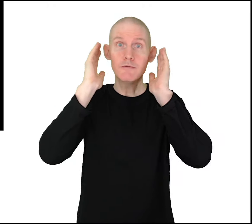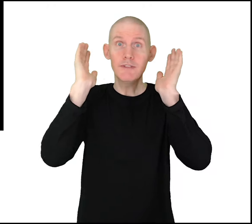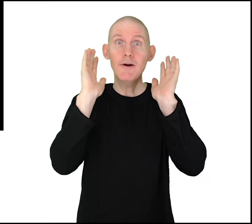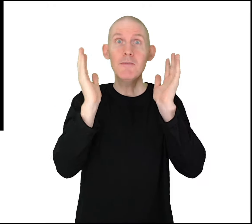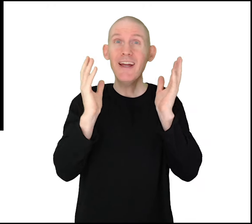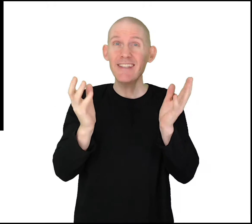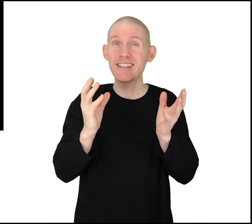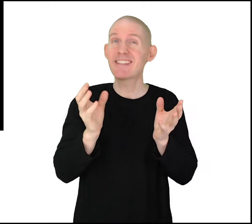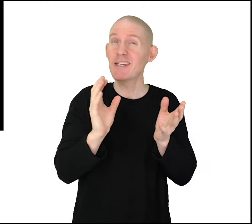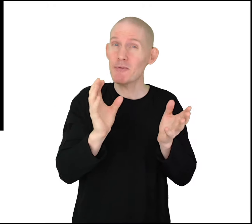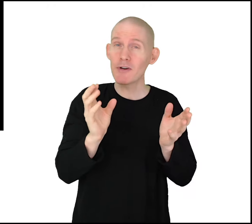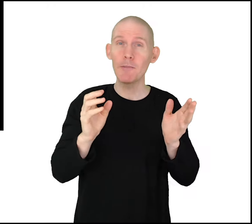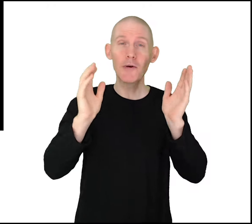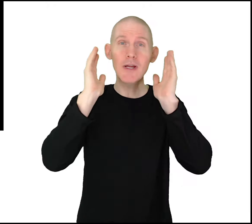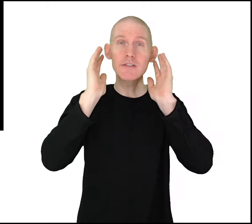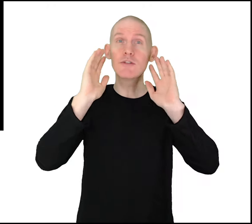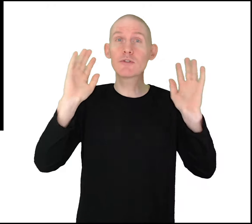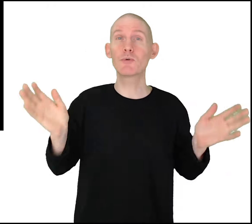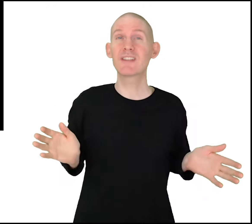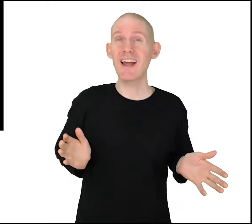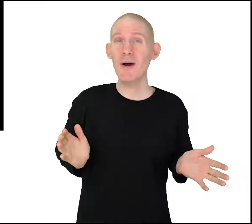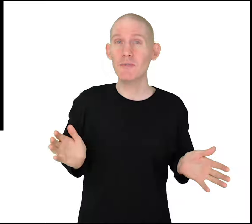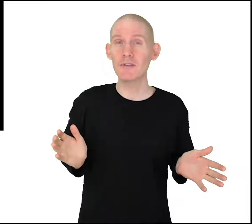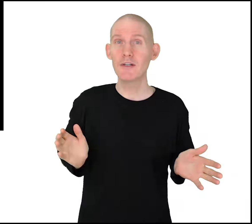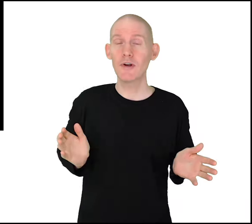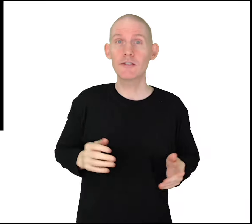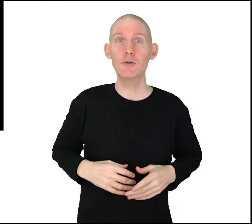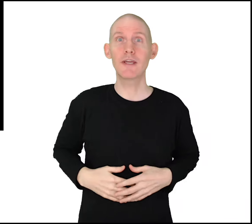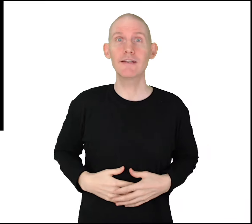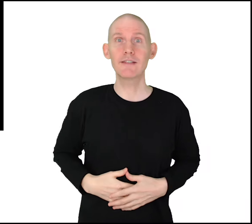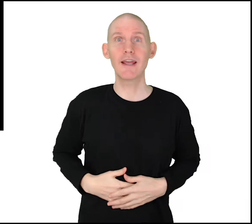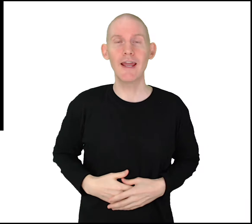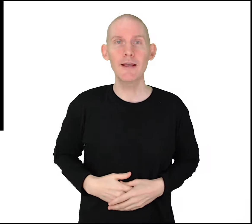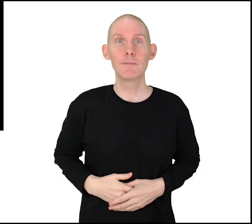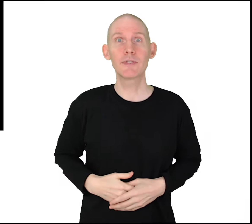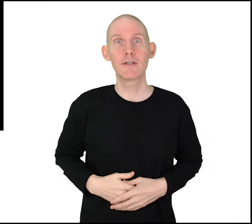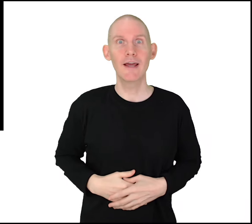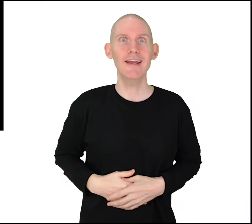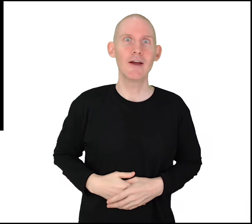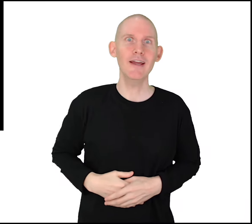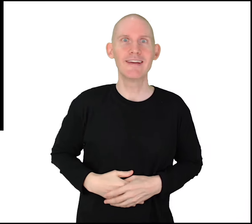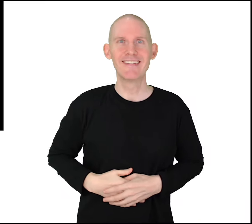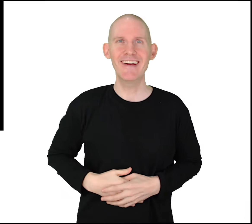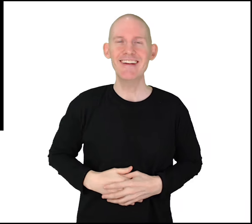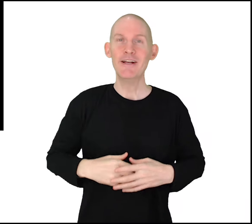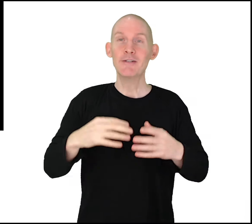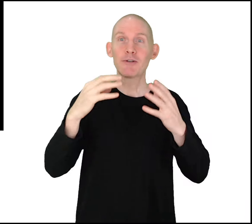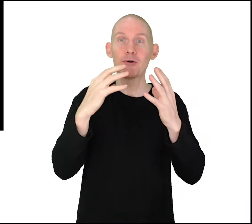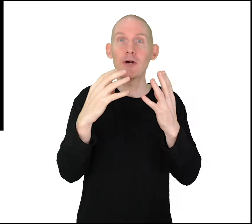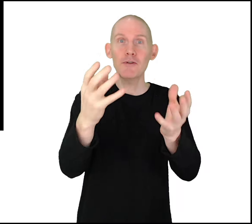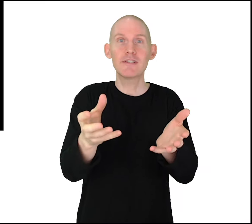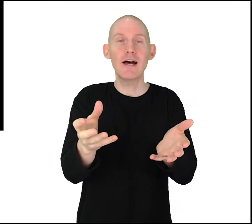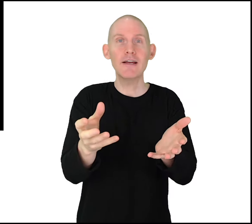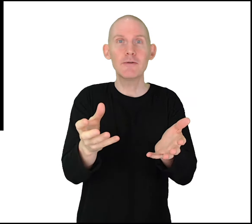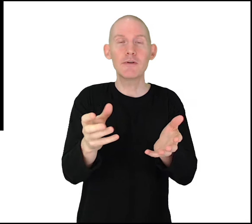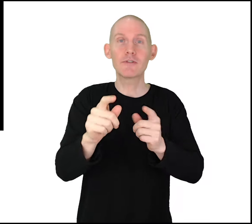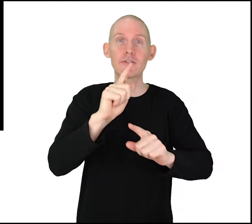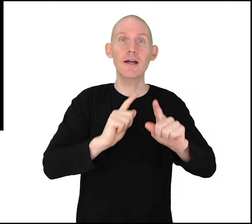now imagine, it's difficult, but imagine there's no sound, right? So you can't say, hey, psst, hey, hey, right? So whoever you're talking with or signing